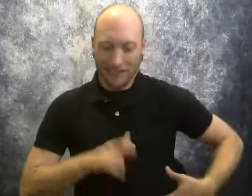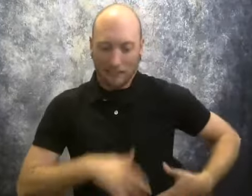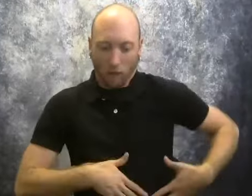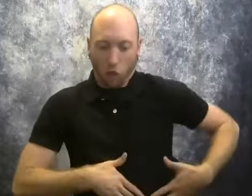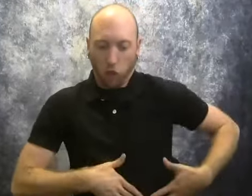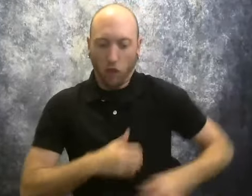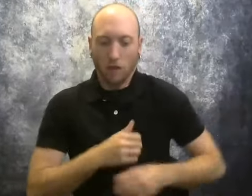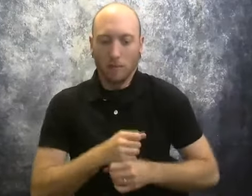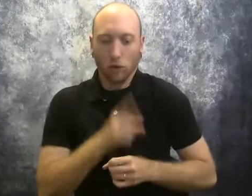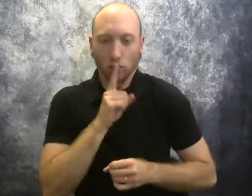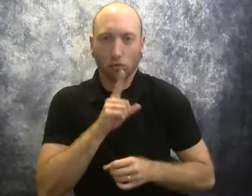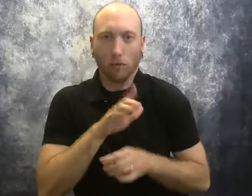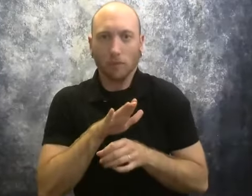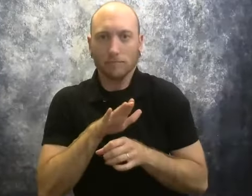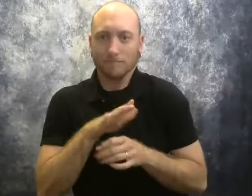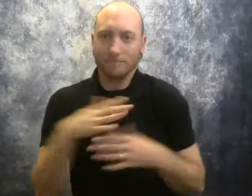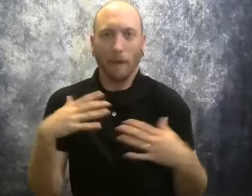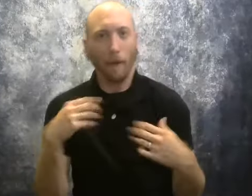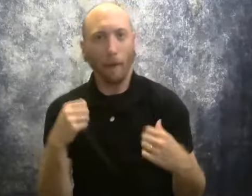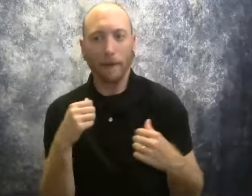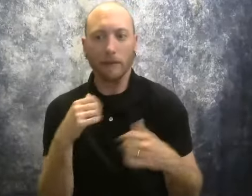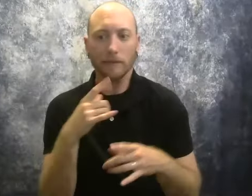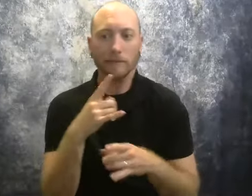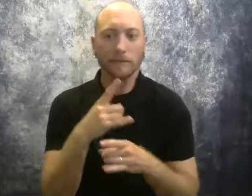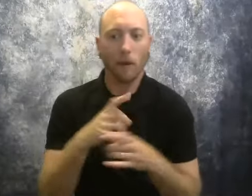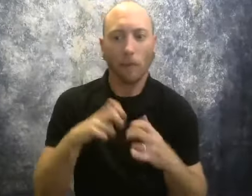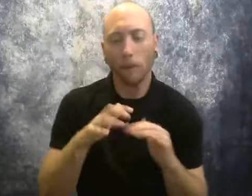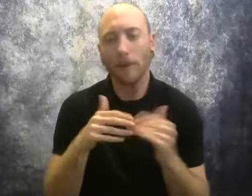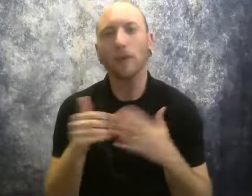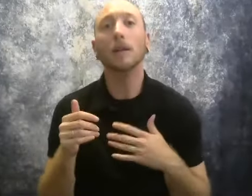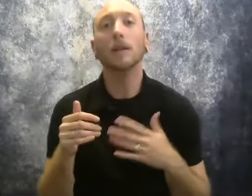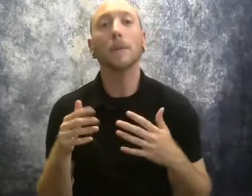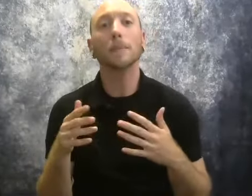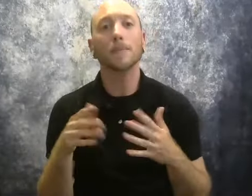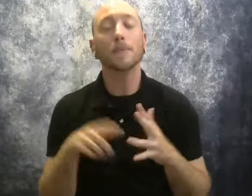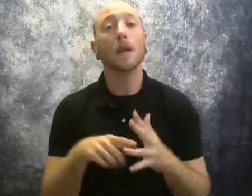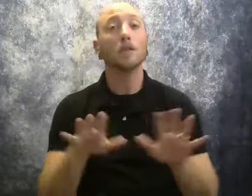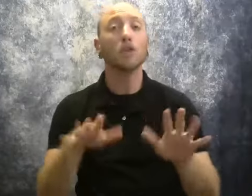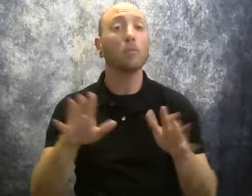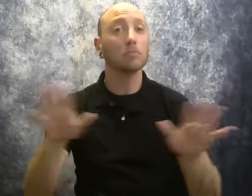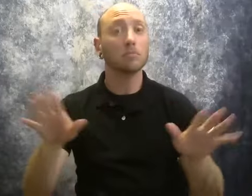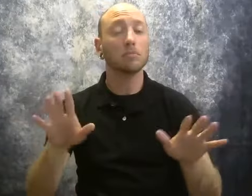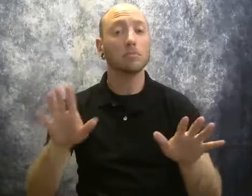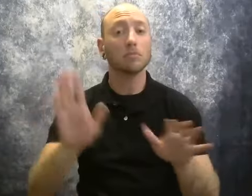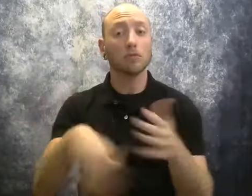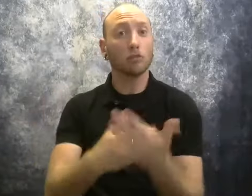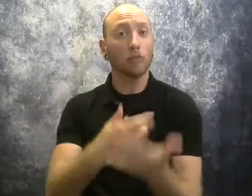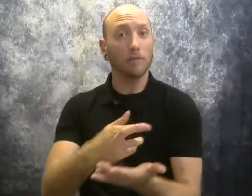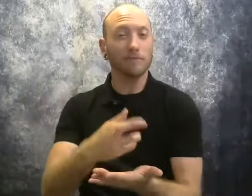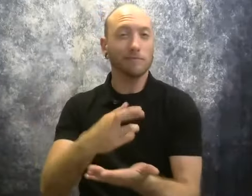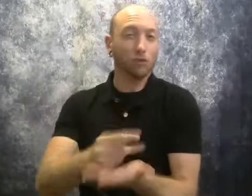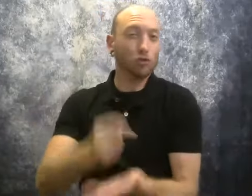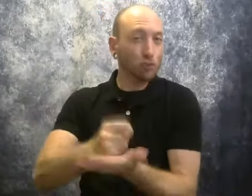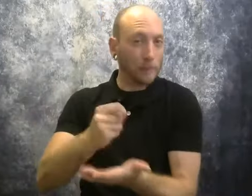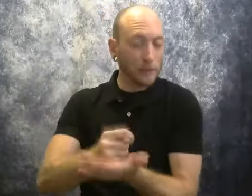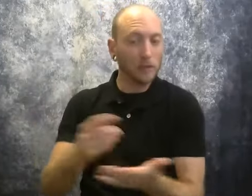too much and all that sort of stuff. And I ended up sleeping with They put you in a shared room for a start because some